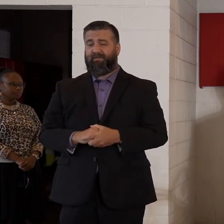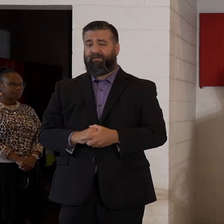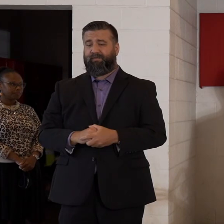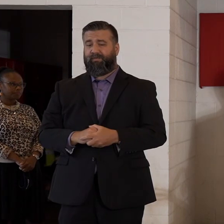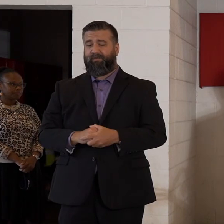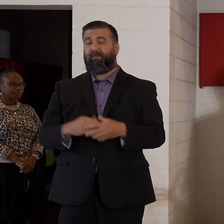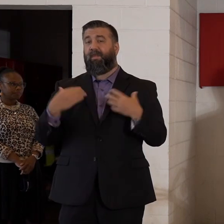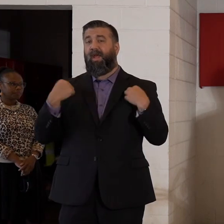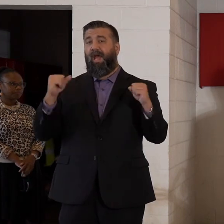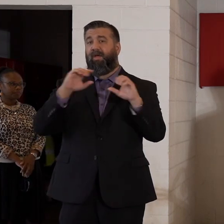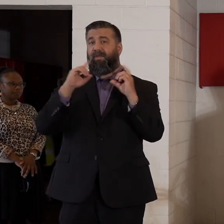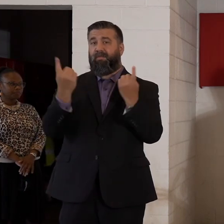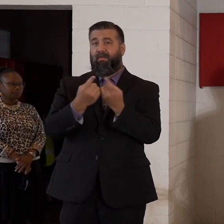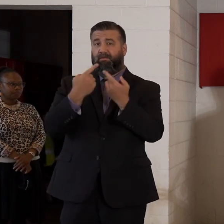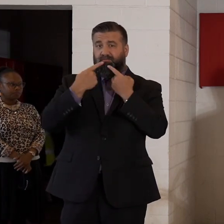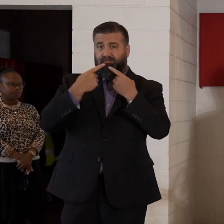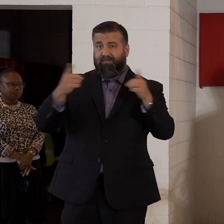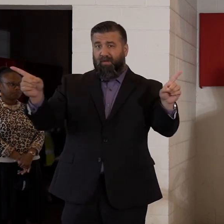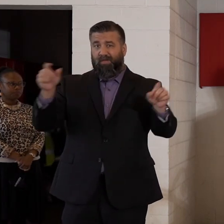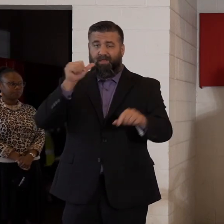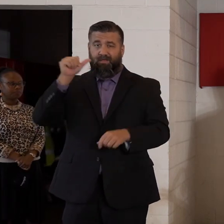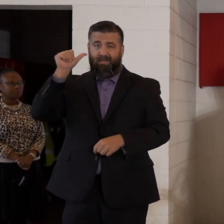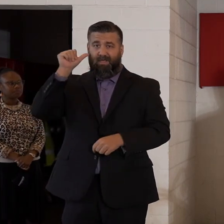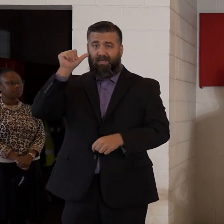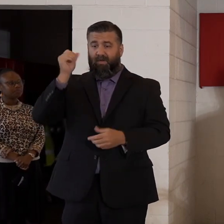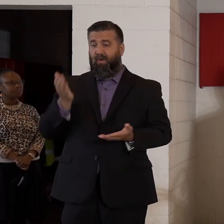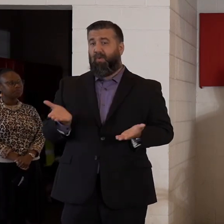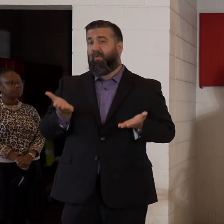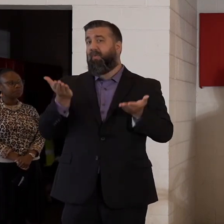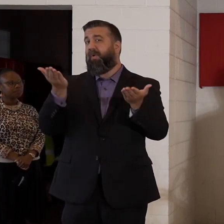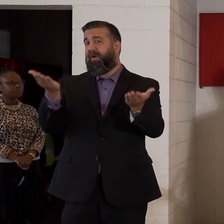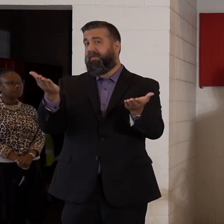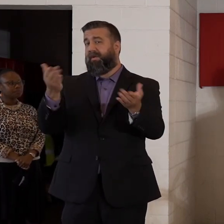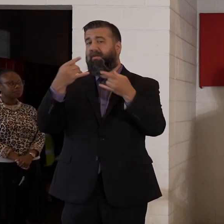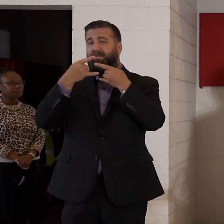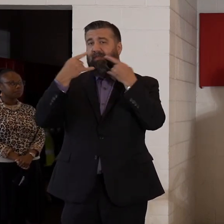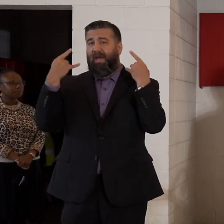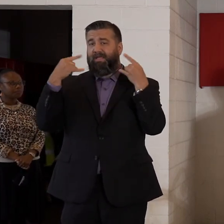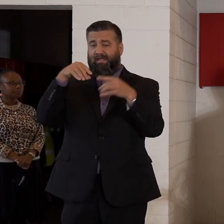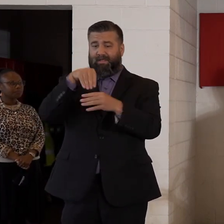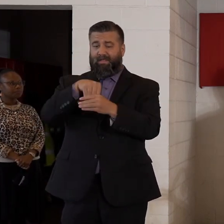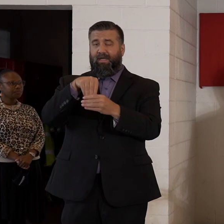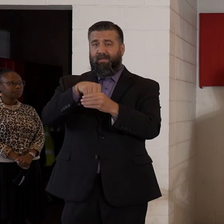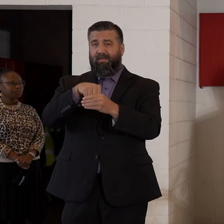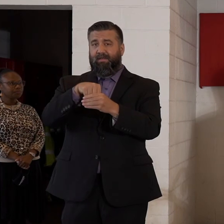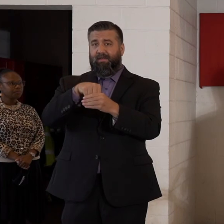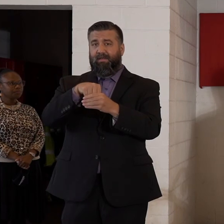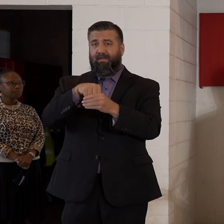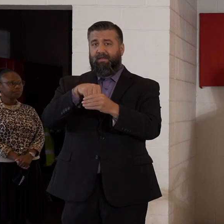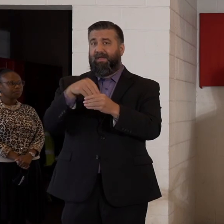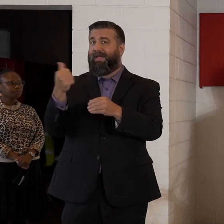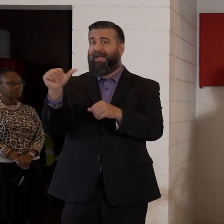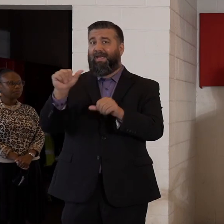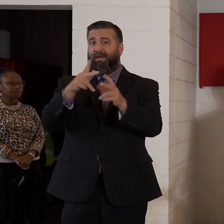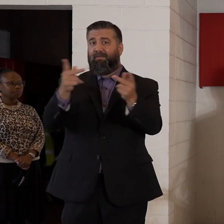issued an advisory yesterday that recommended wearing a mask indoors